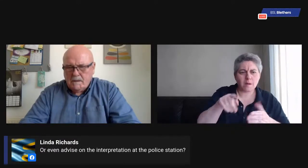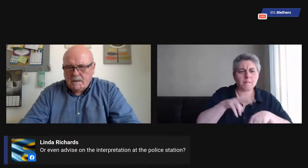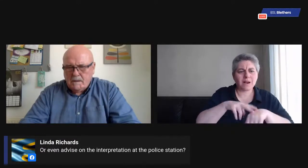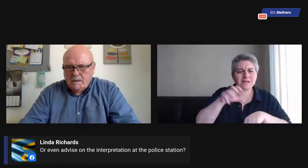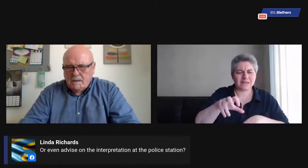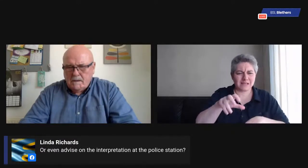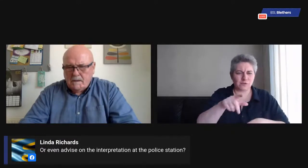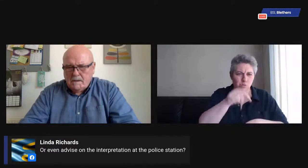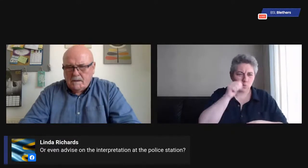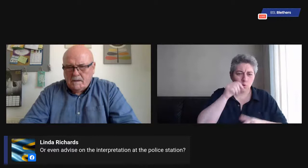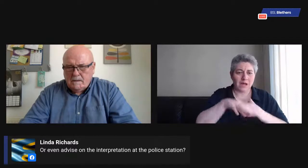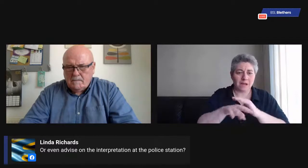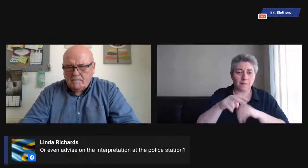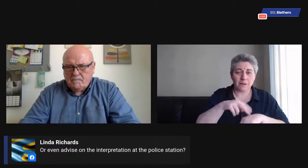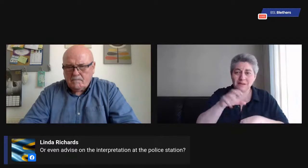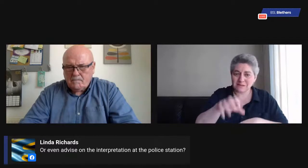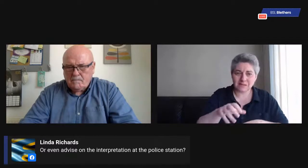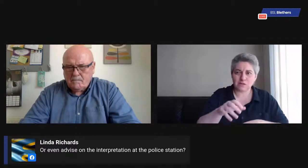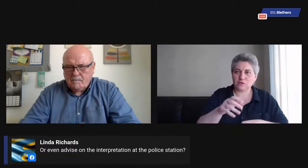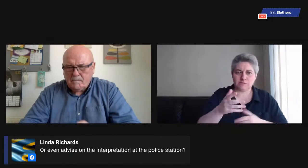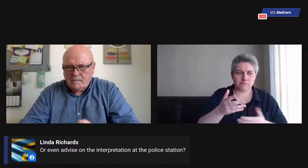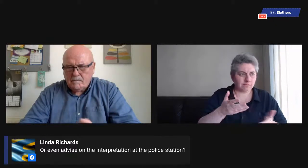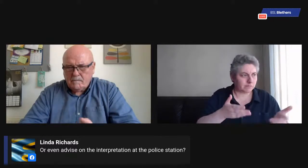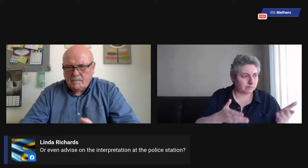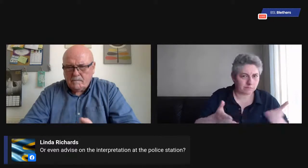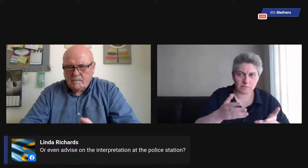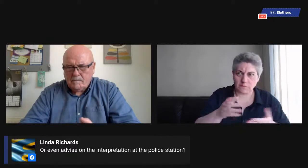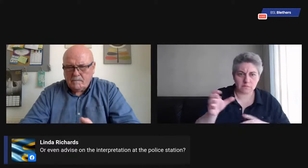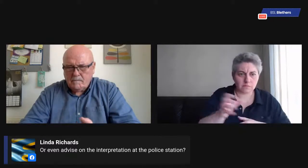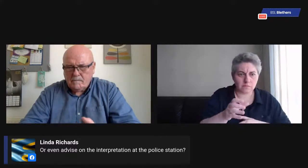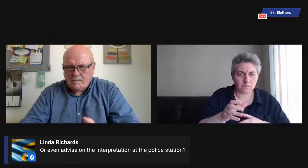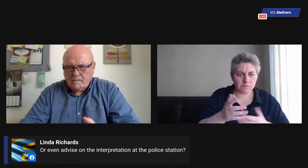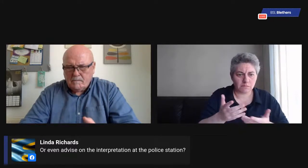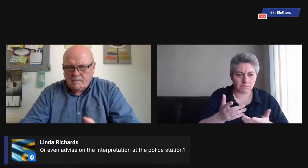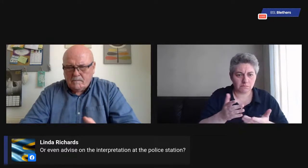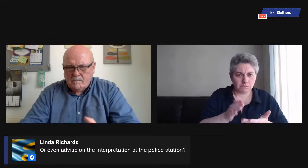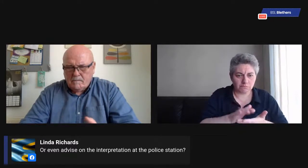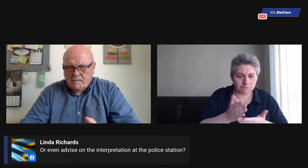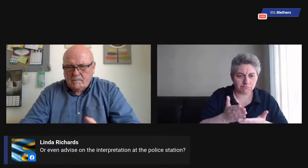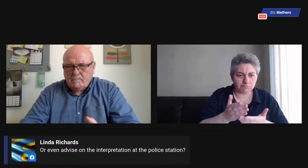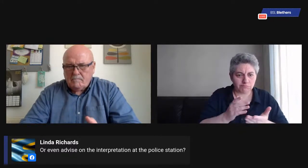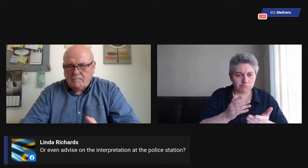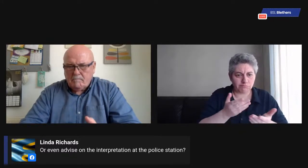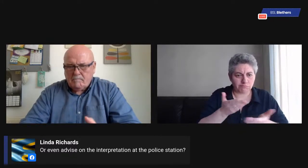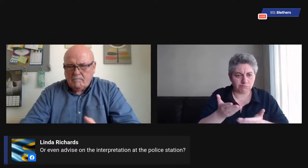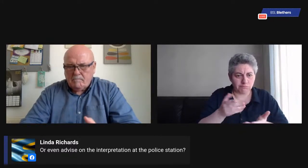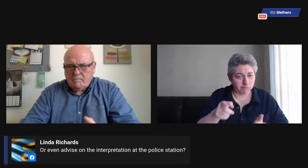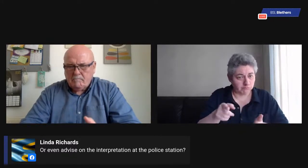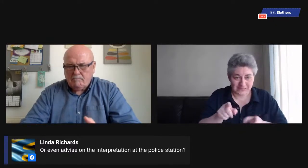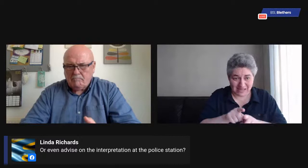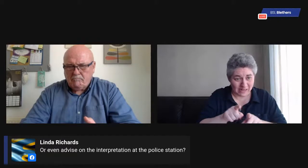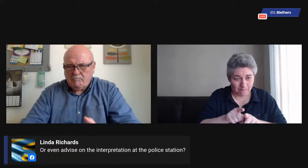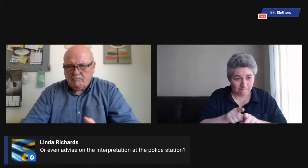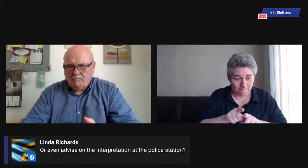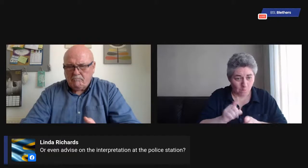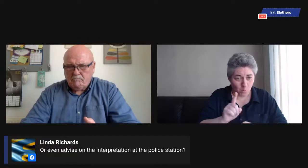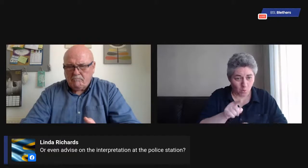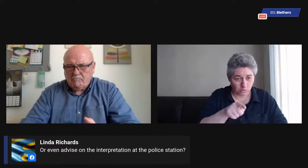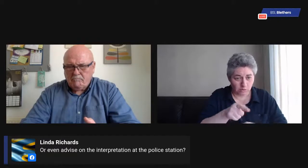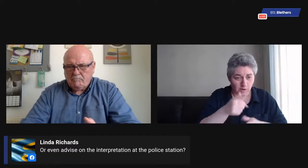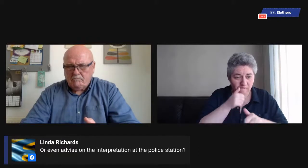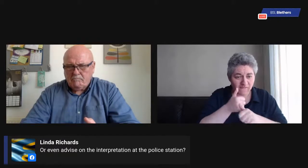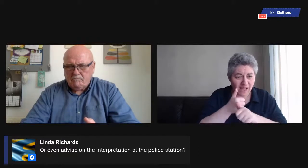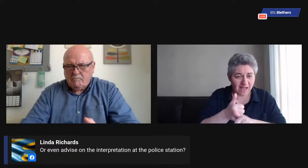As I suppose it's the same question is if you're at the police station, so we're not in court, we're not at trial yet or anything, but can you advise